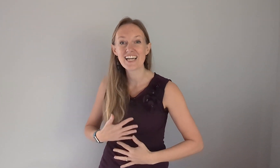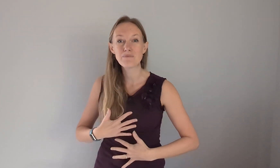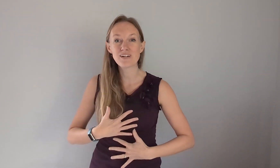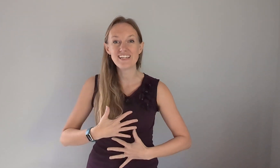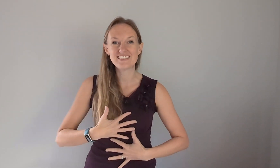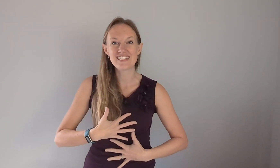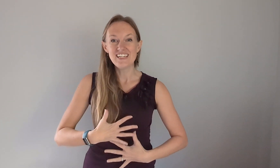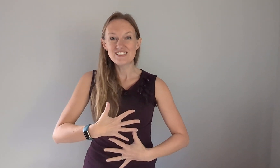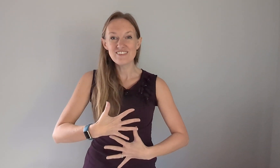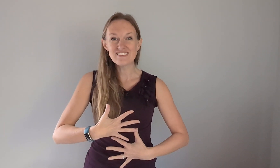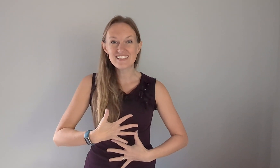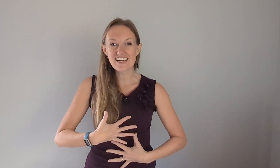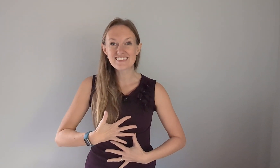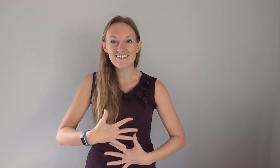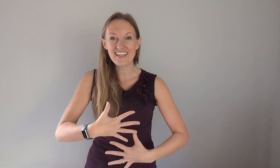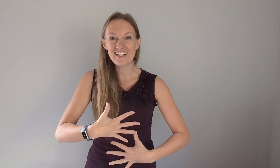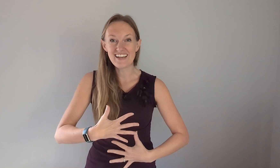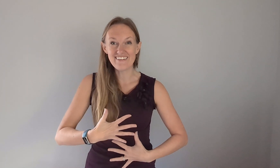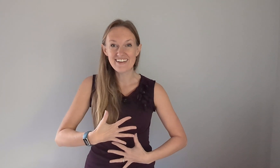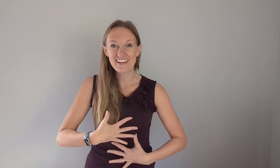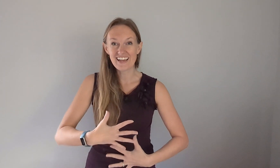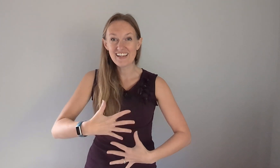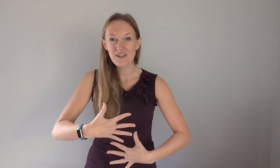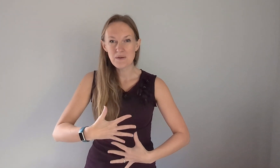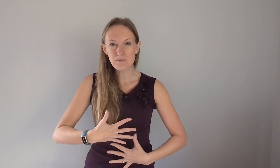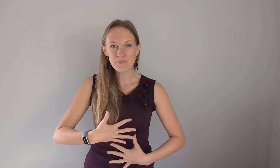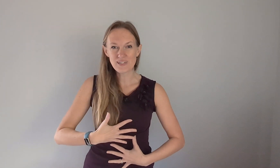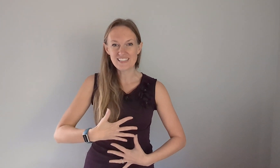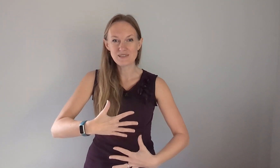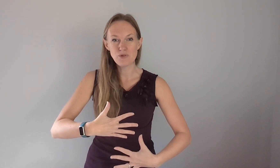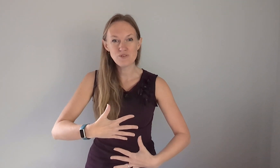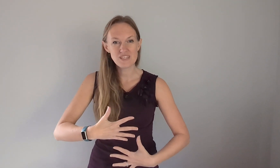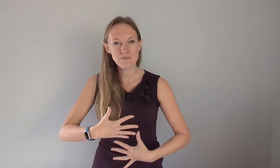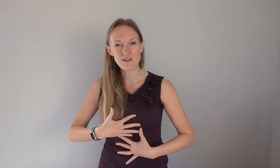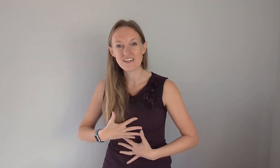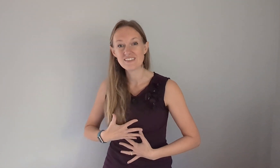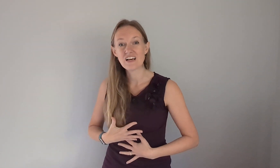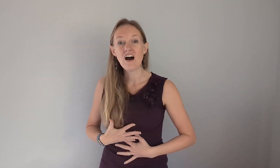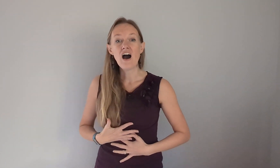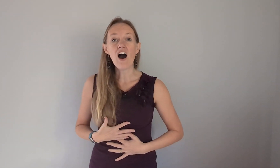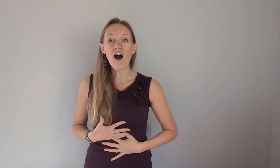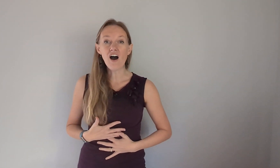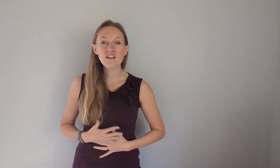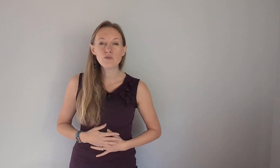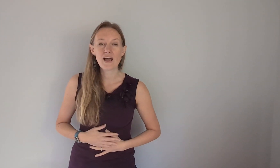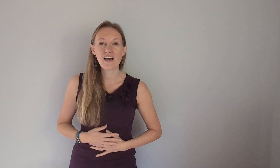sign breathes. Show those lungs going in and out, okay? Breathes, moves and breathes all